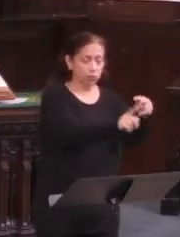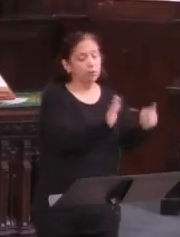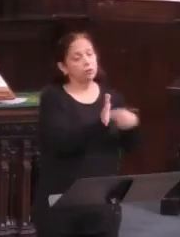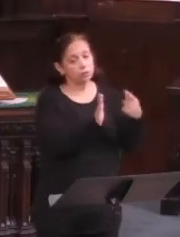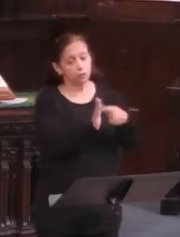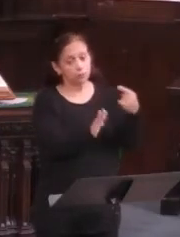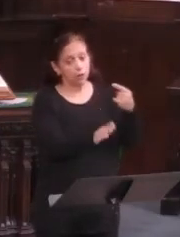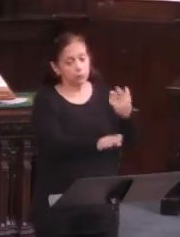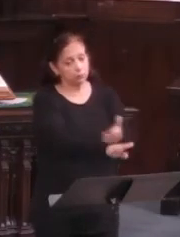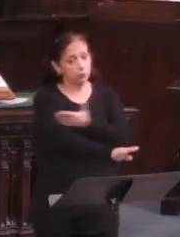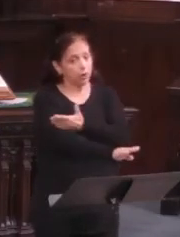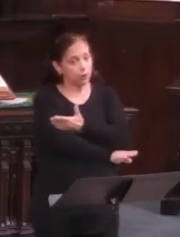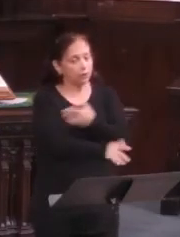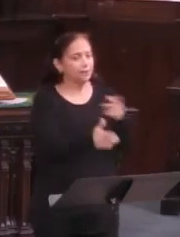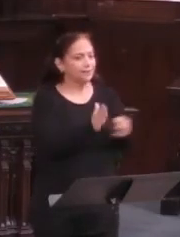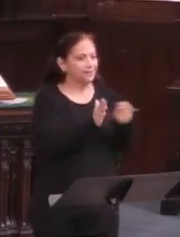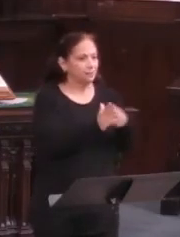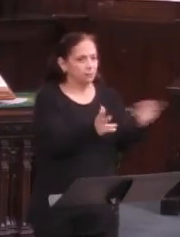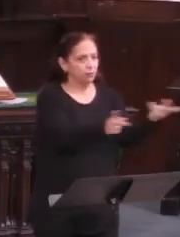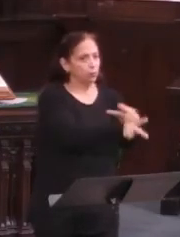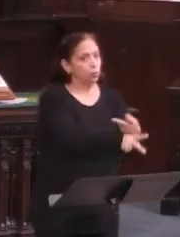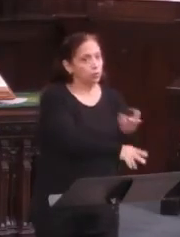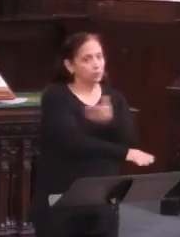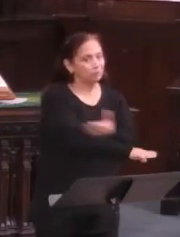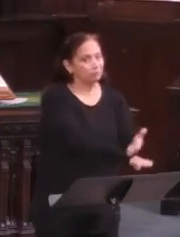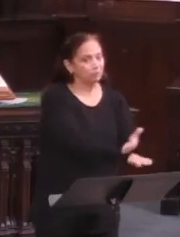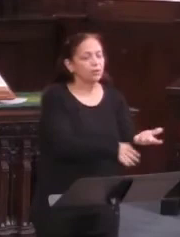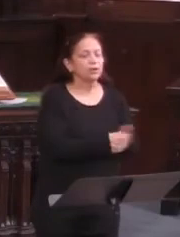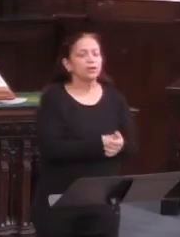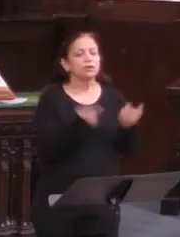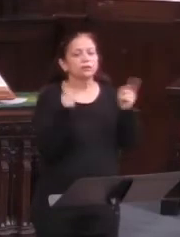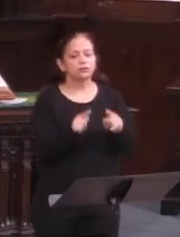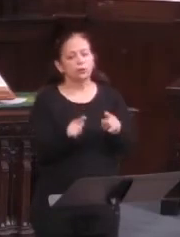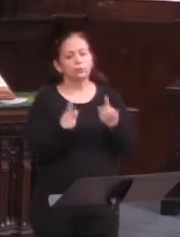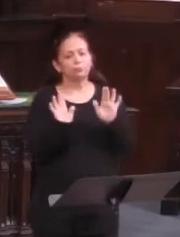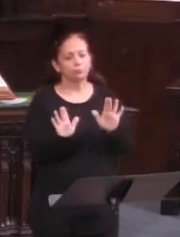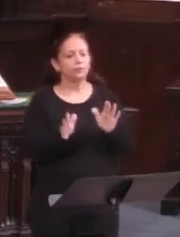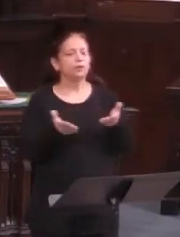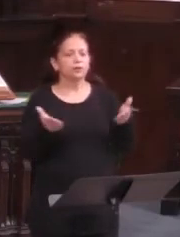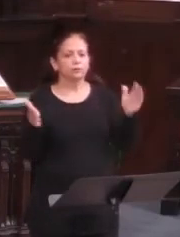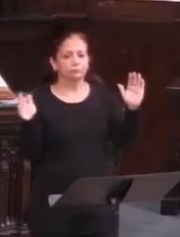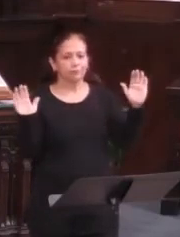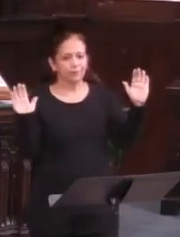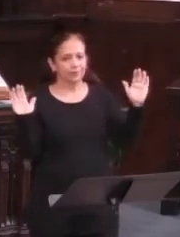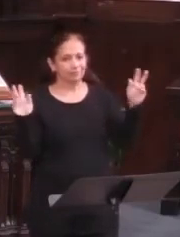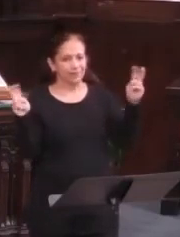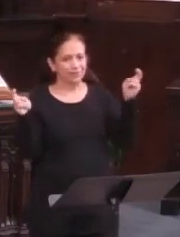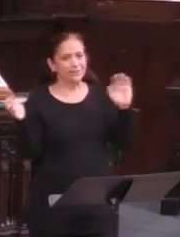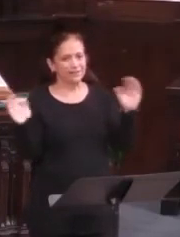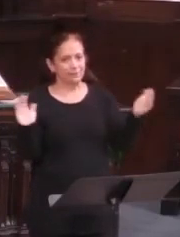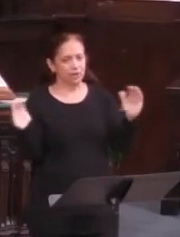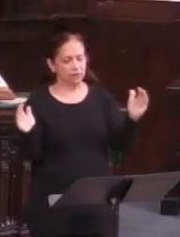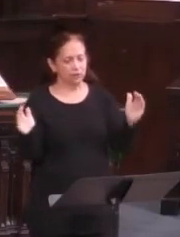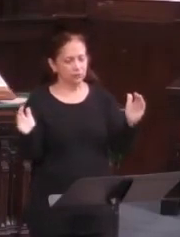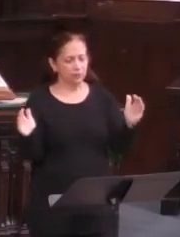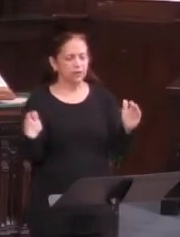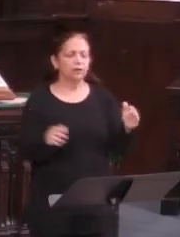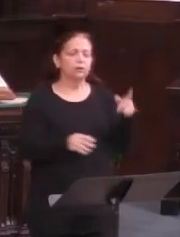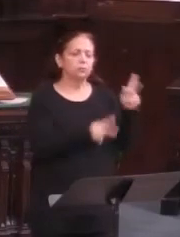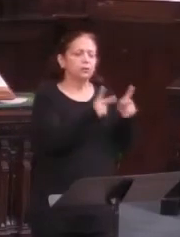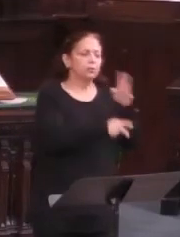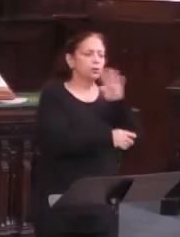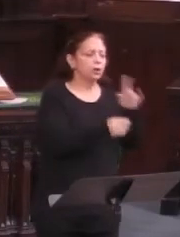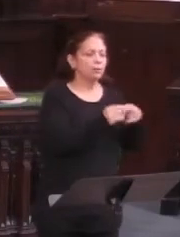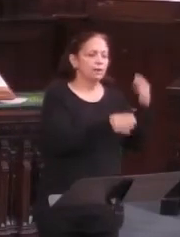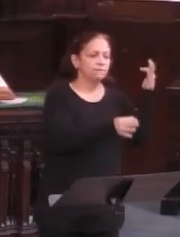and sometimes for the worse. So here's an analogy. When I hear people talk about salvation